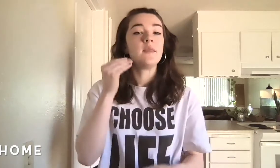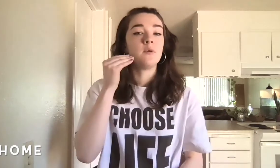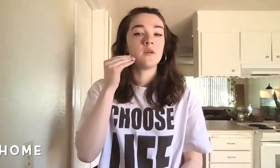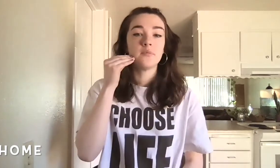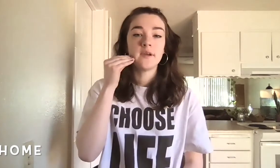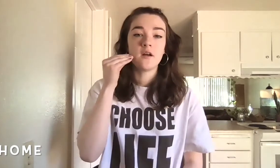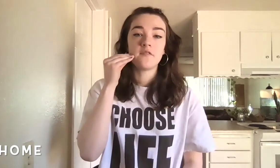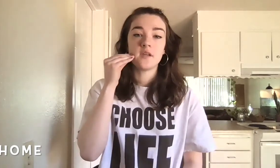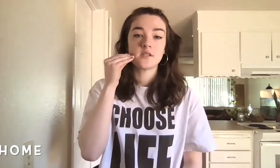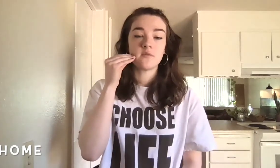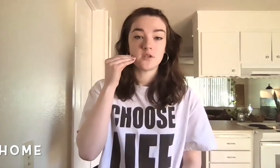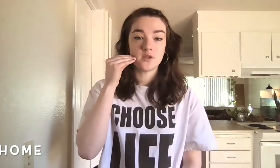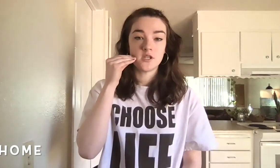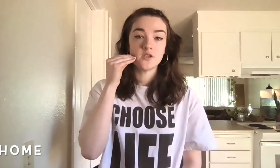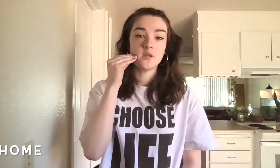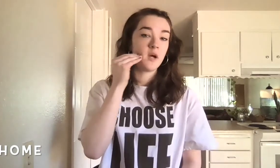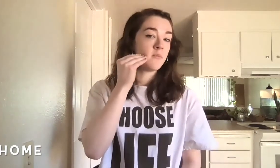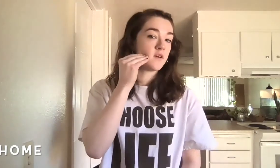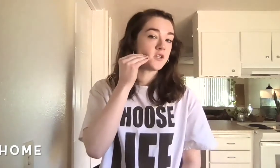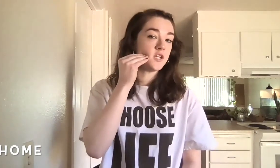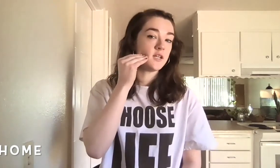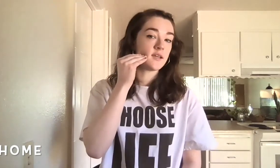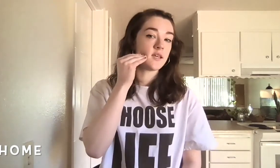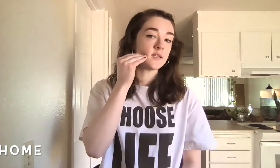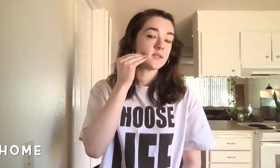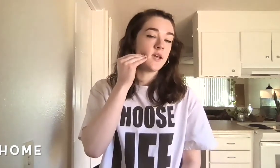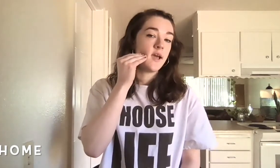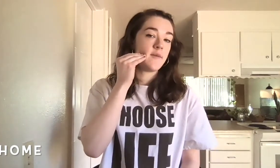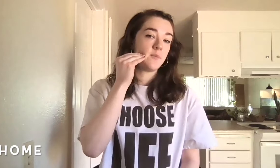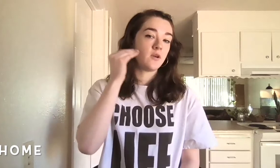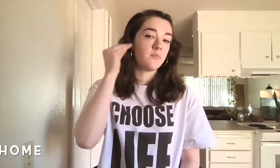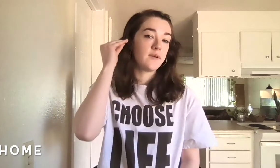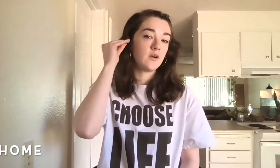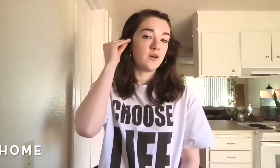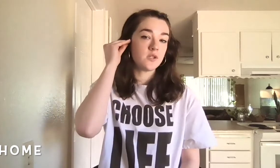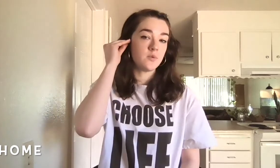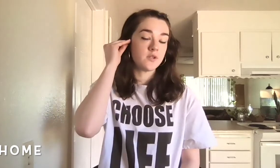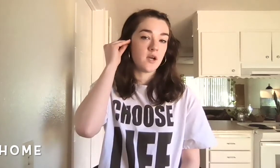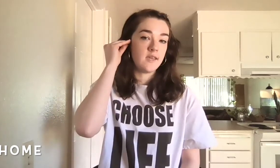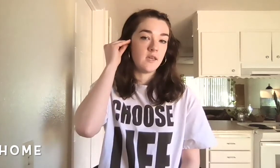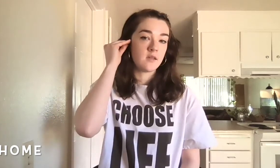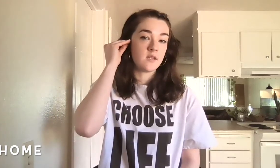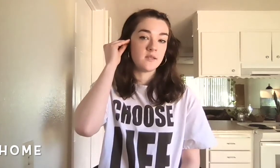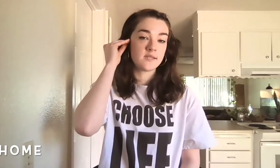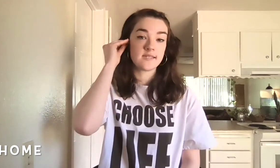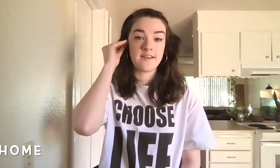going to bring our fingers so they're touching just the bottom of our cheek like this, and then we're going to bring it up towards our ear, and this is the sign for